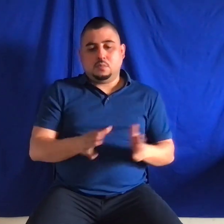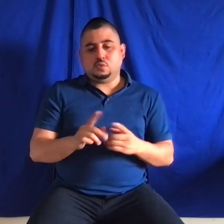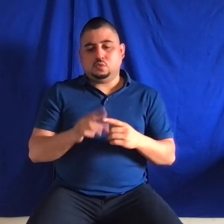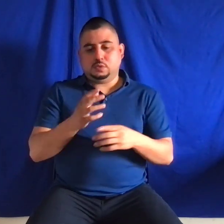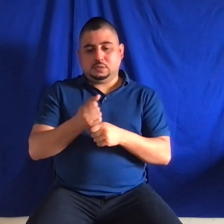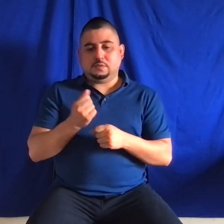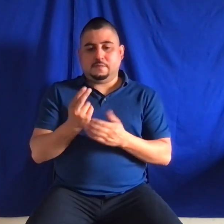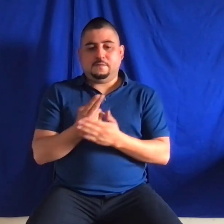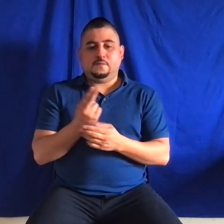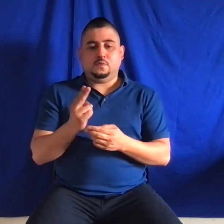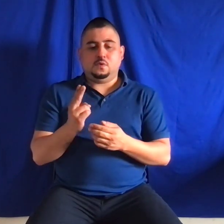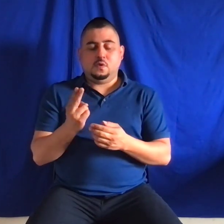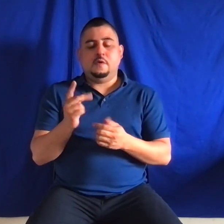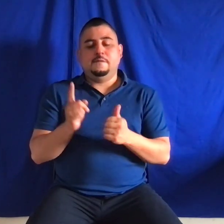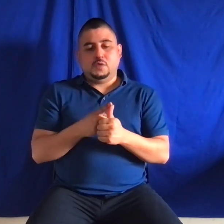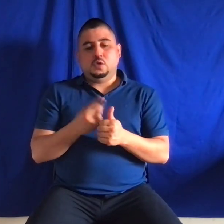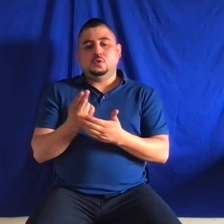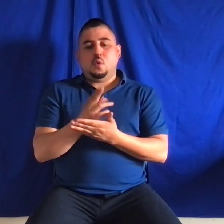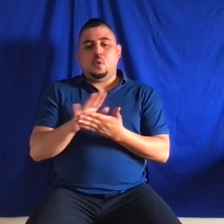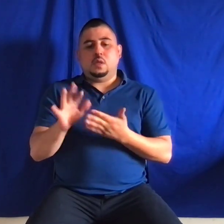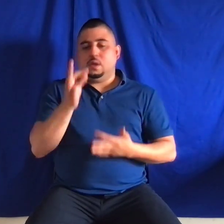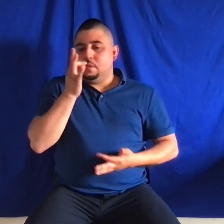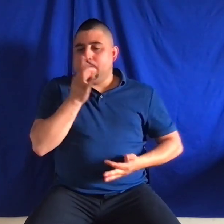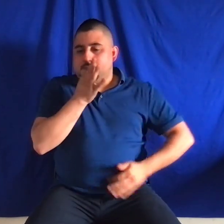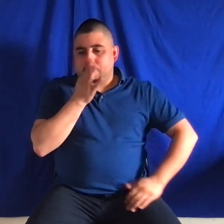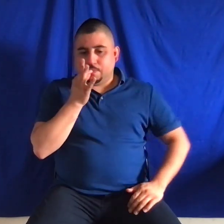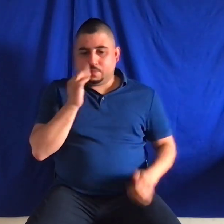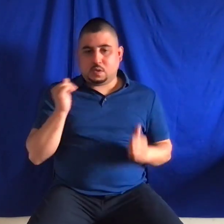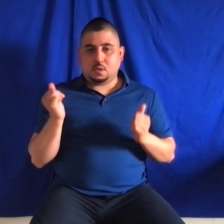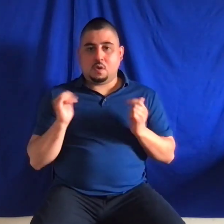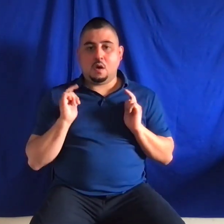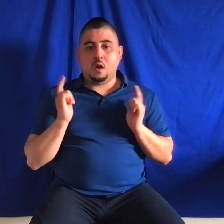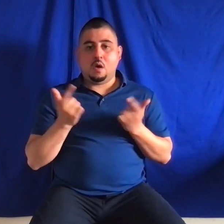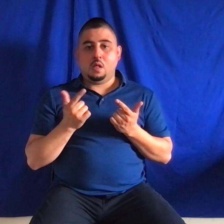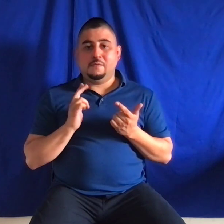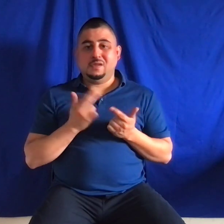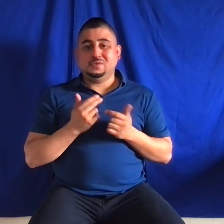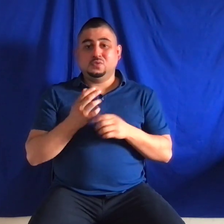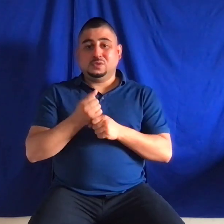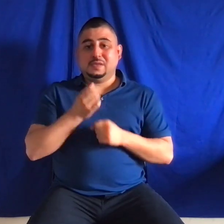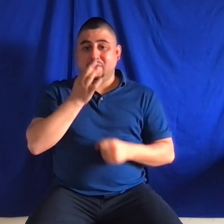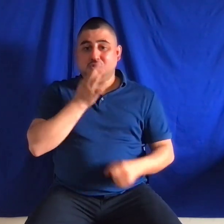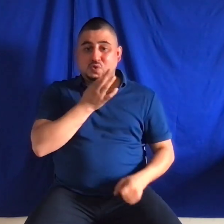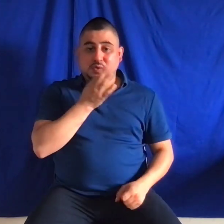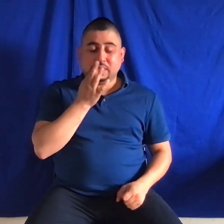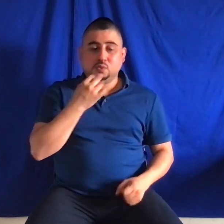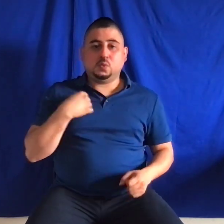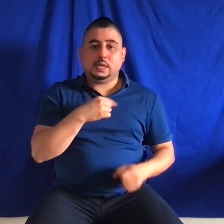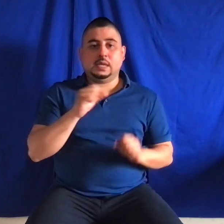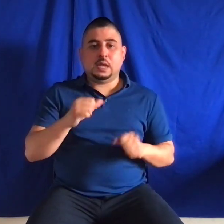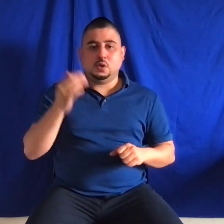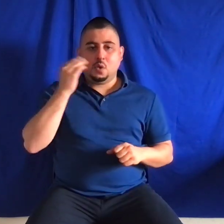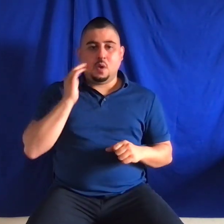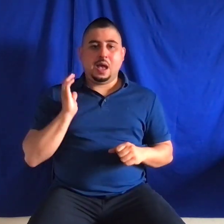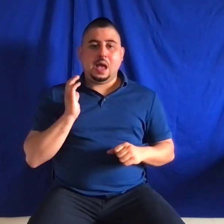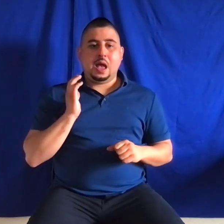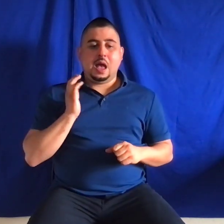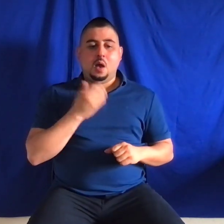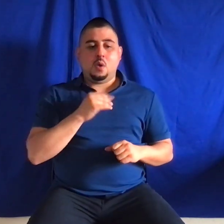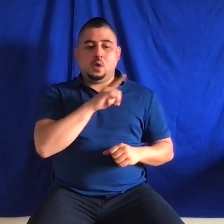first communion, for all of us when we receive the Eucharist, that we may know our Lord is in the breaking of